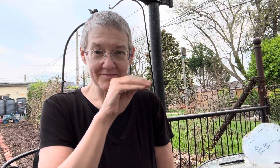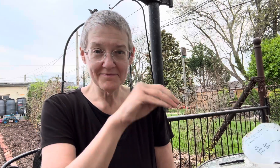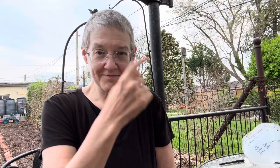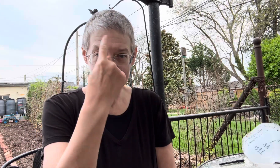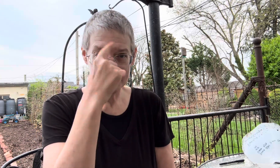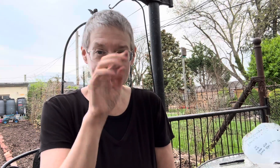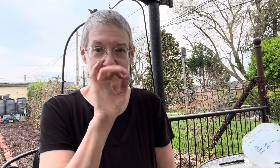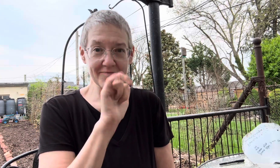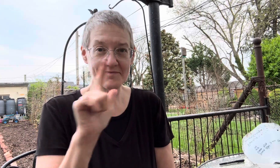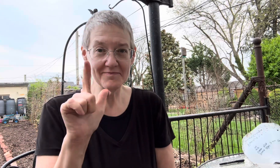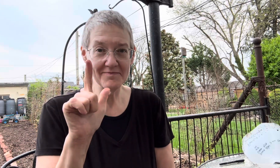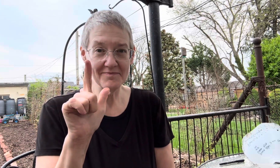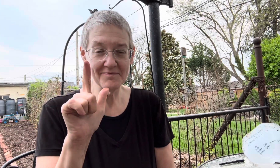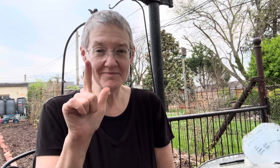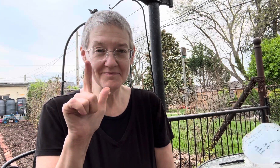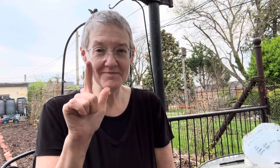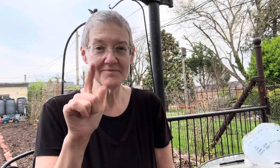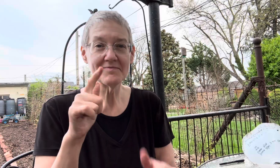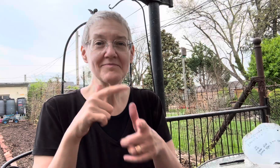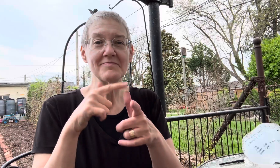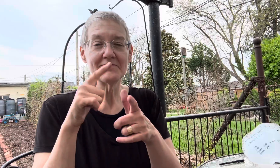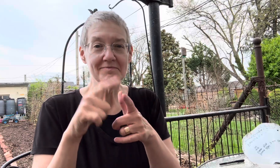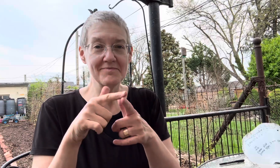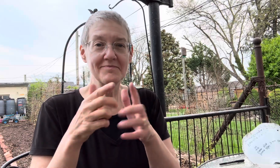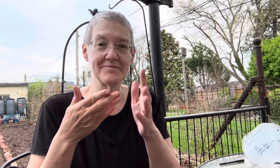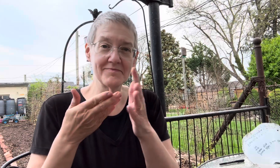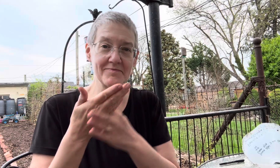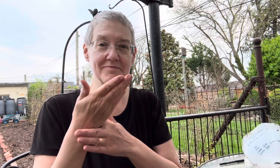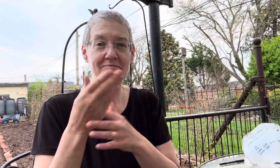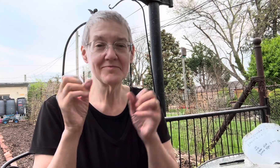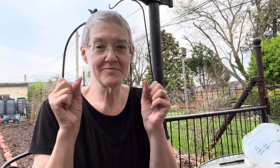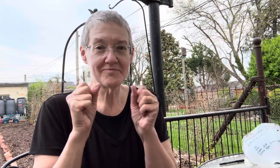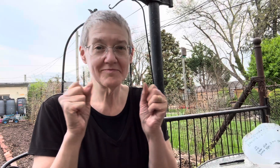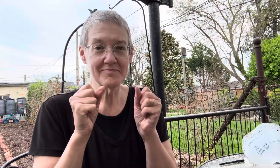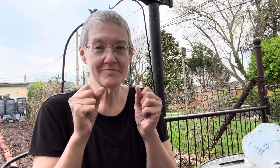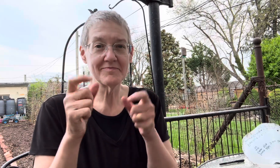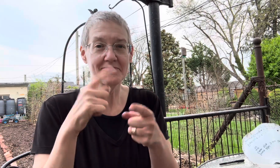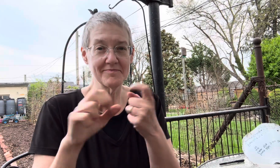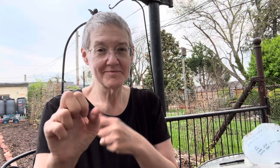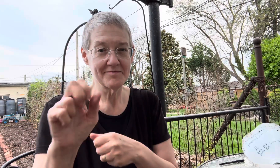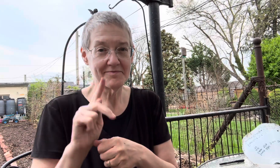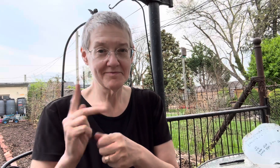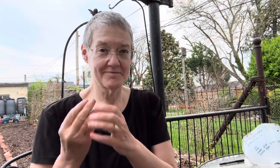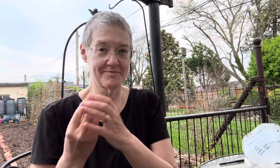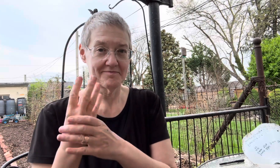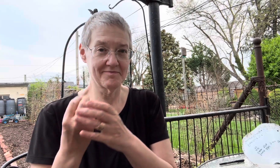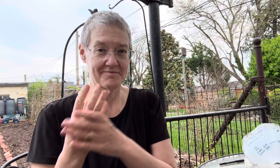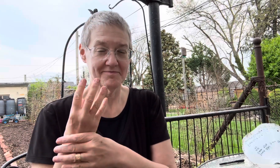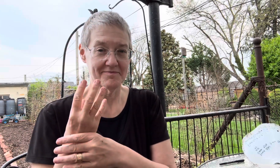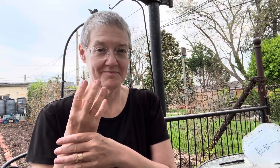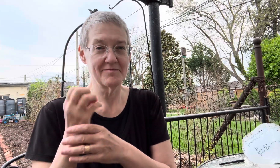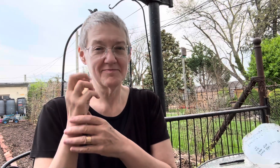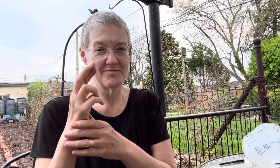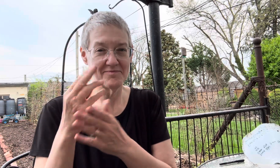them overwinter where they'll come back in the spring, or we buy